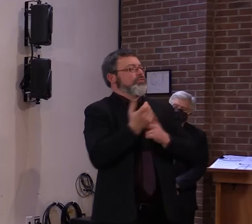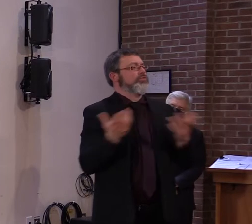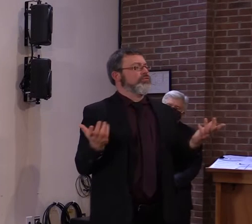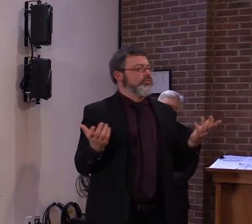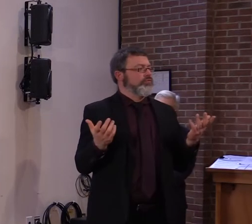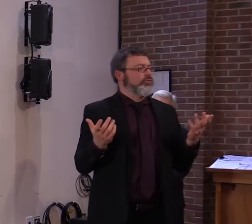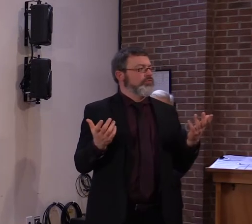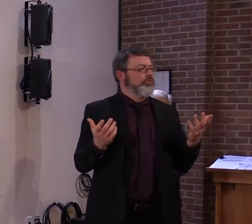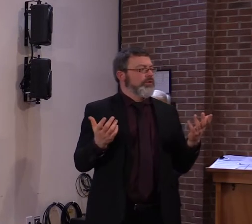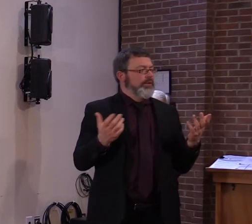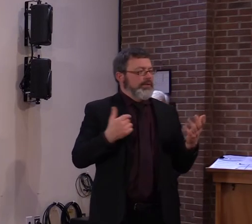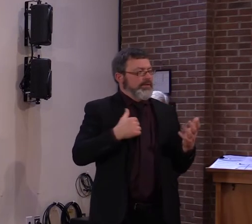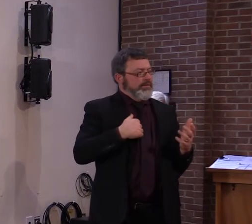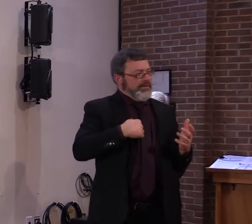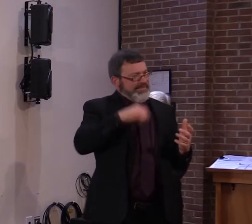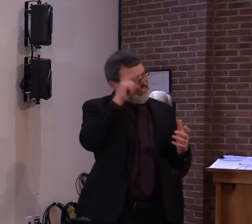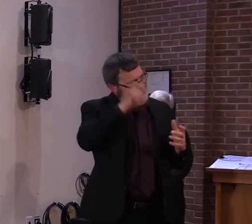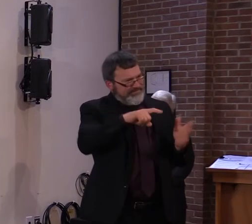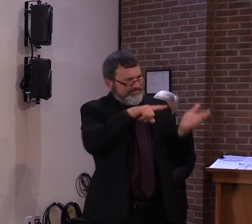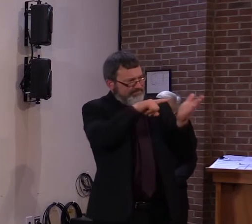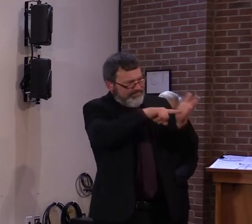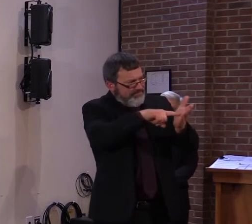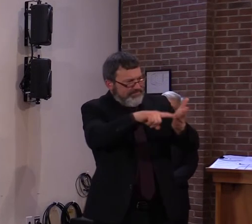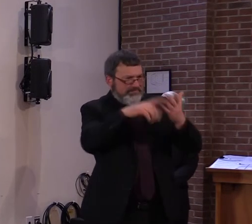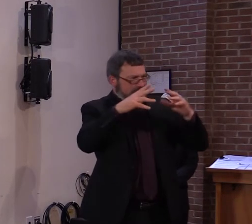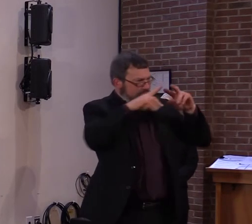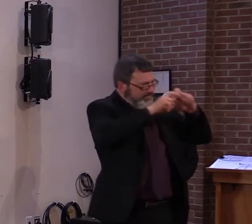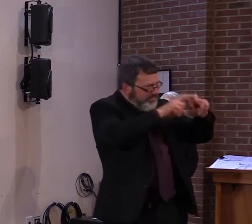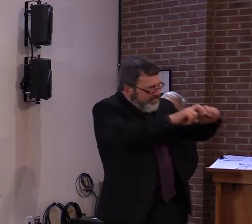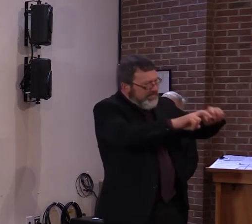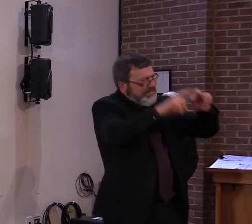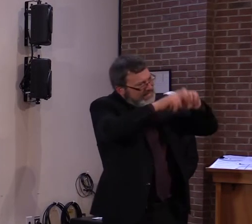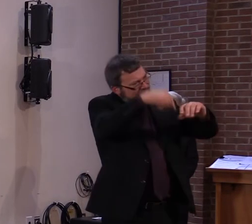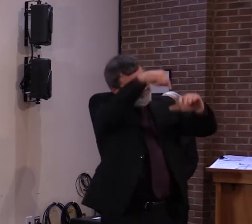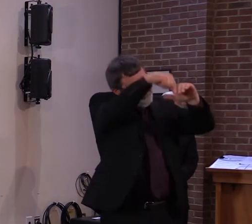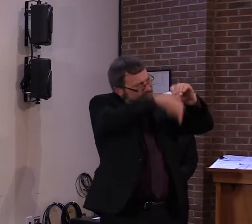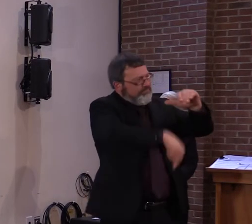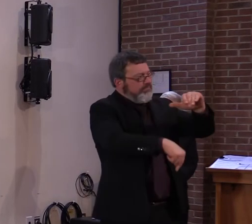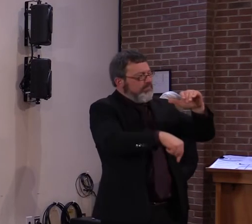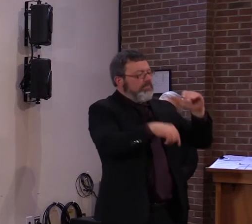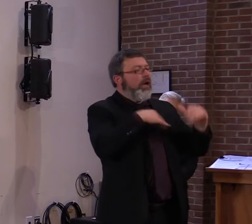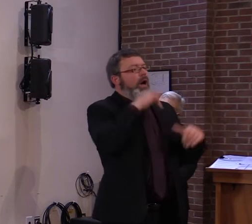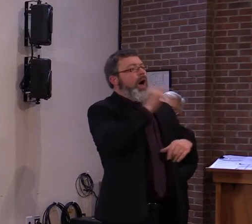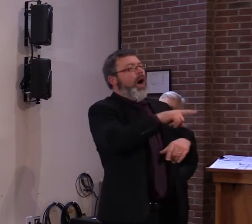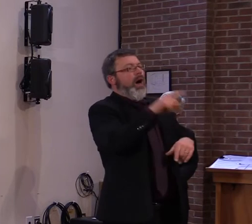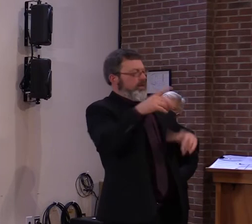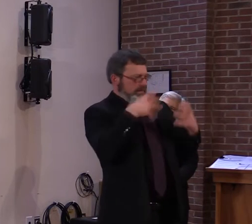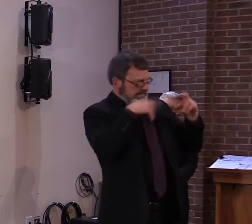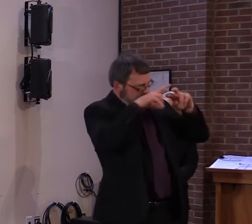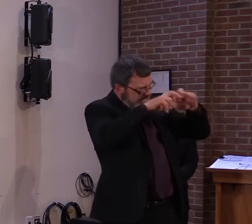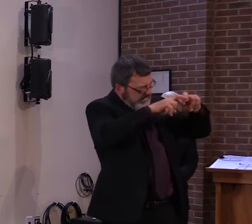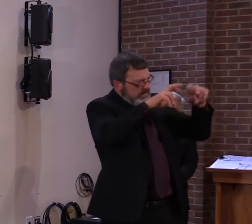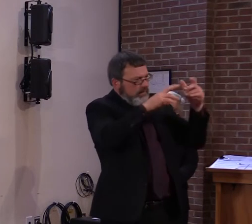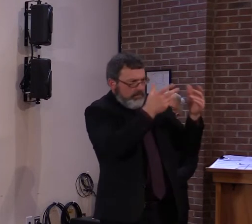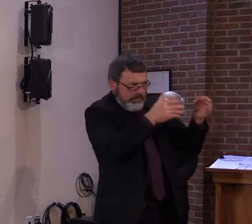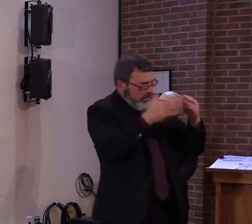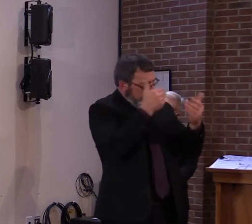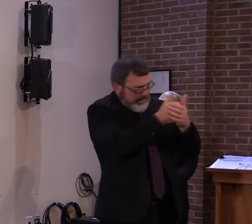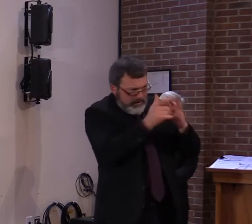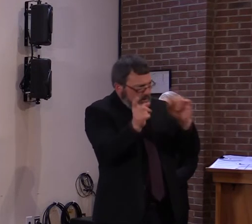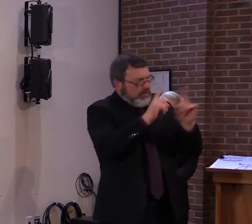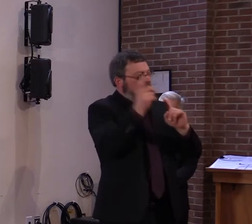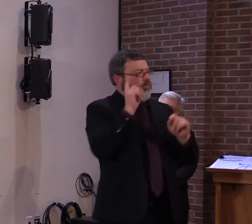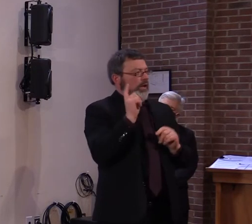tracing and make sure that we connect with people who need to be connected. This would be considered one of those situations that I referred to in my